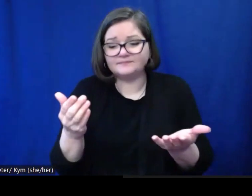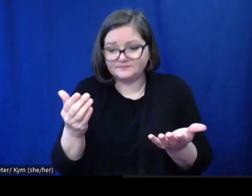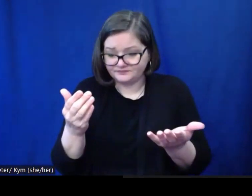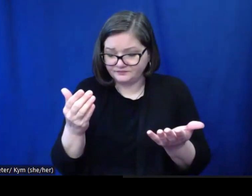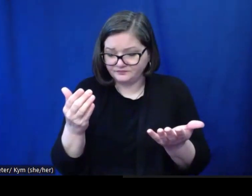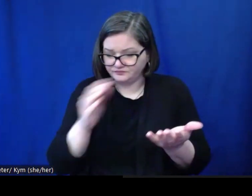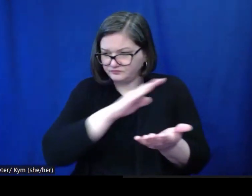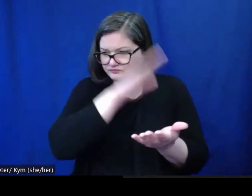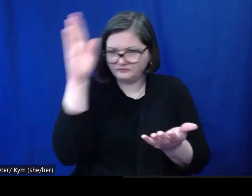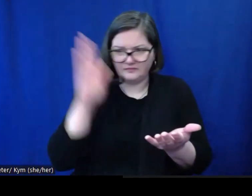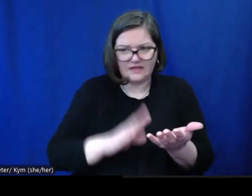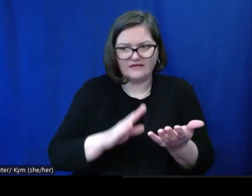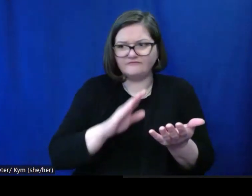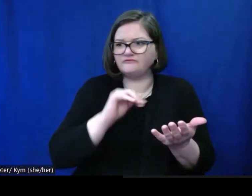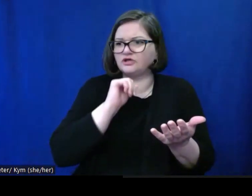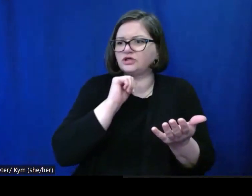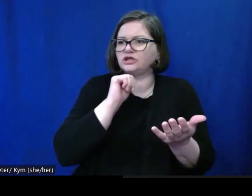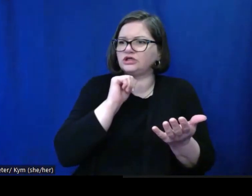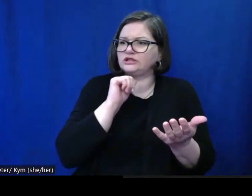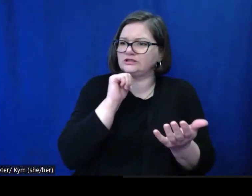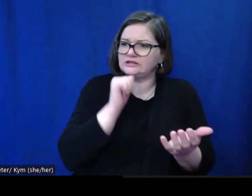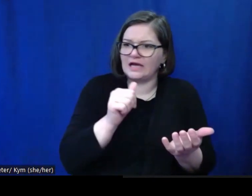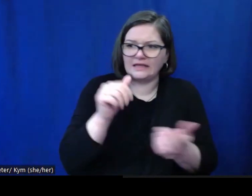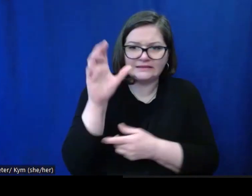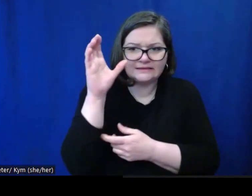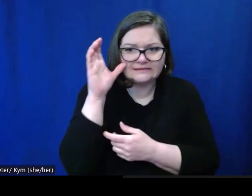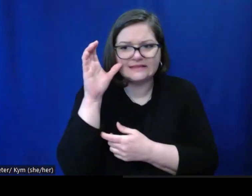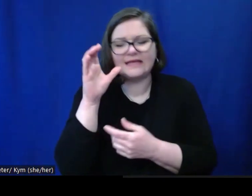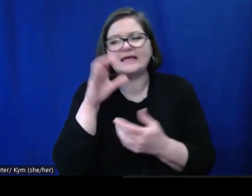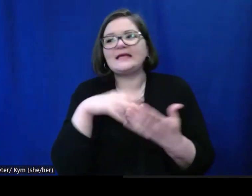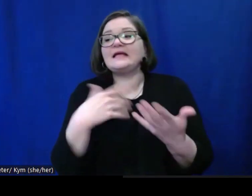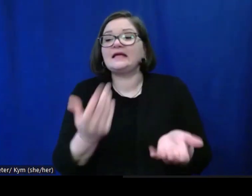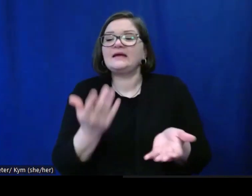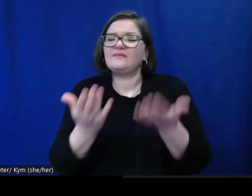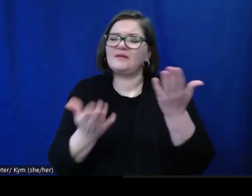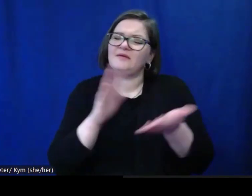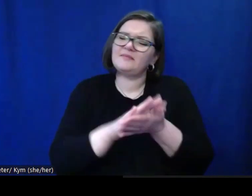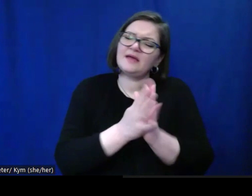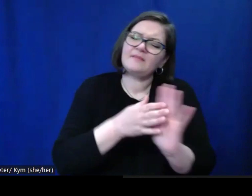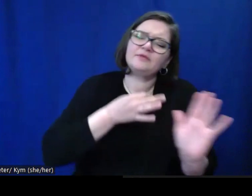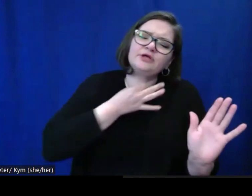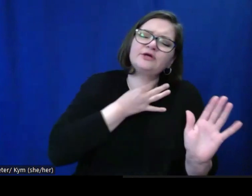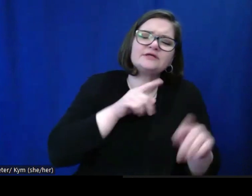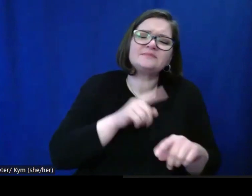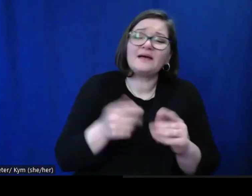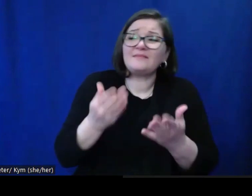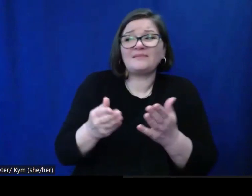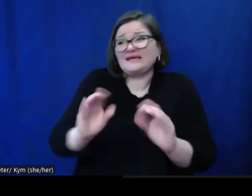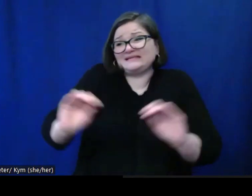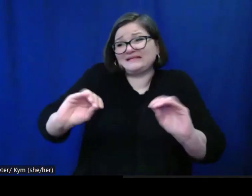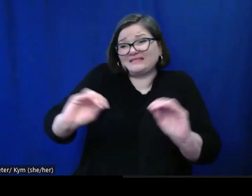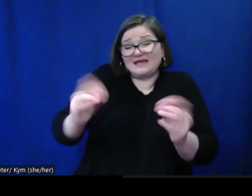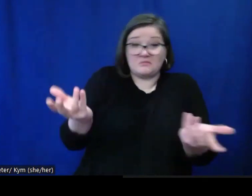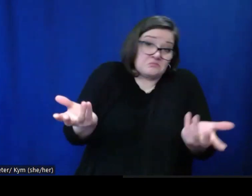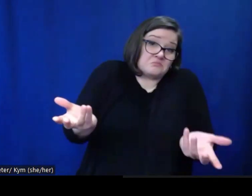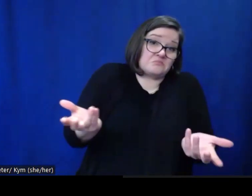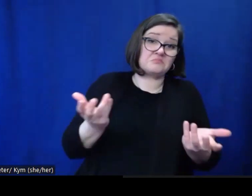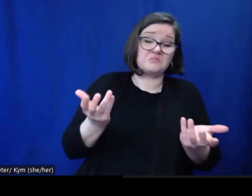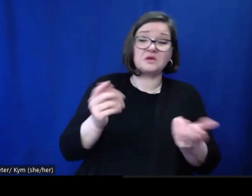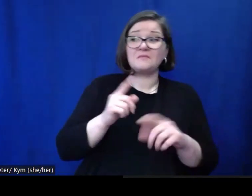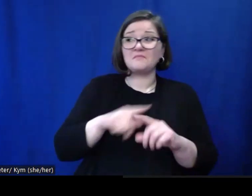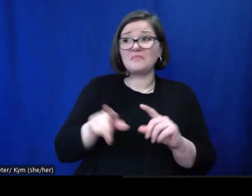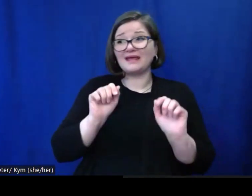never disobedient, we might get curious again about that, because it could be nothing at all. But it could also be a way for them as